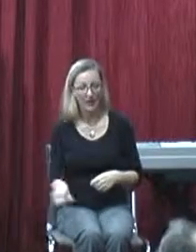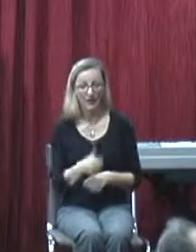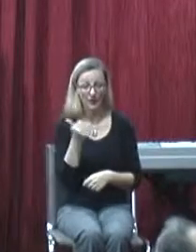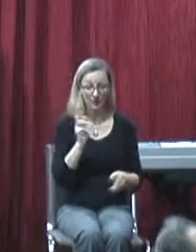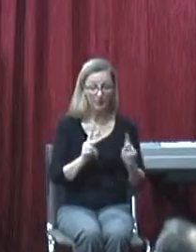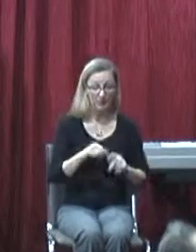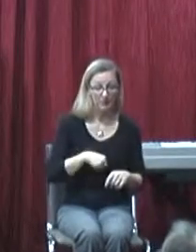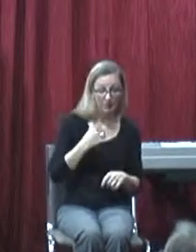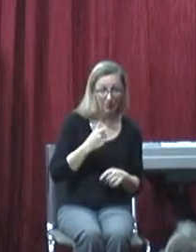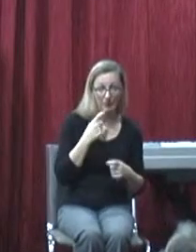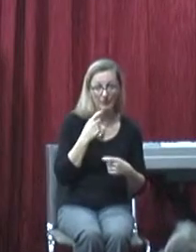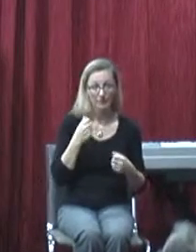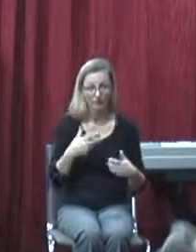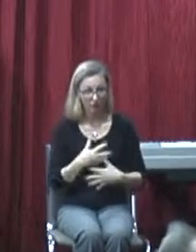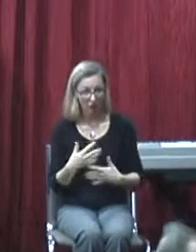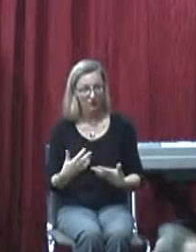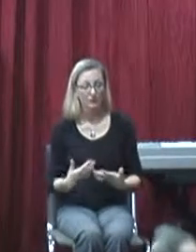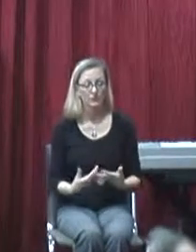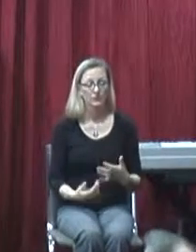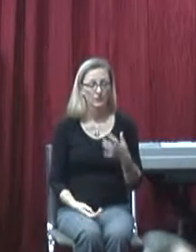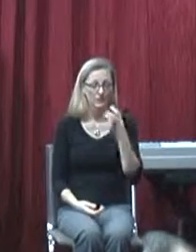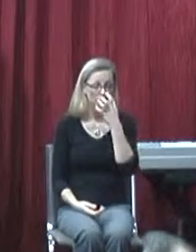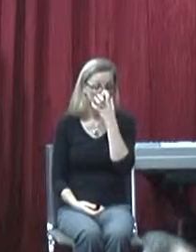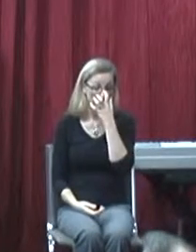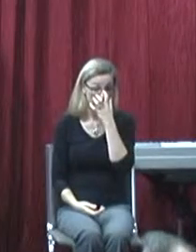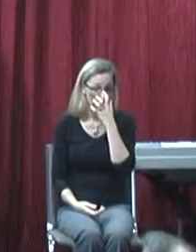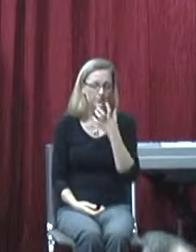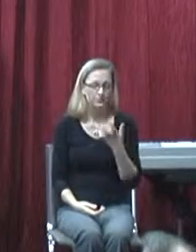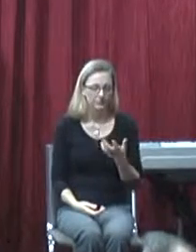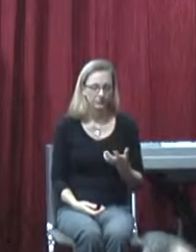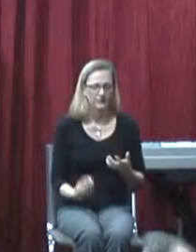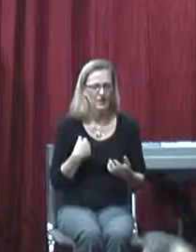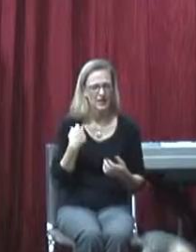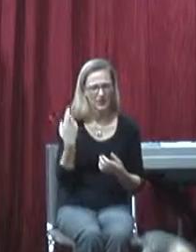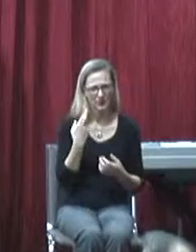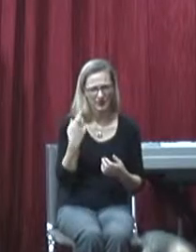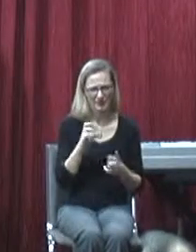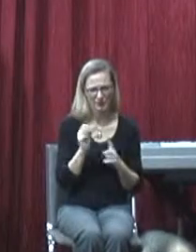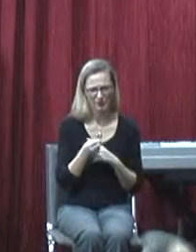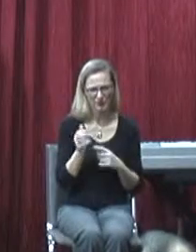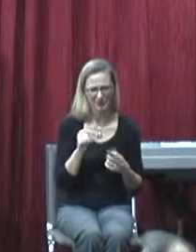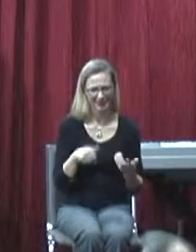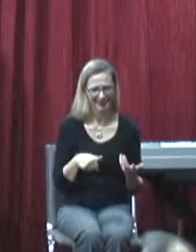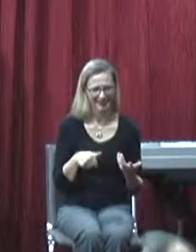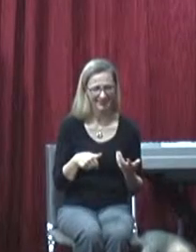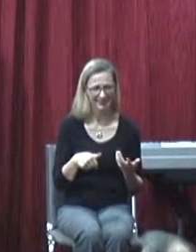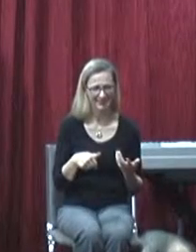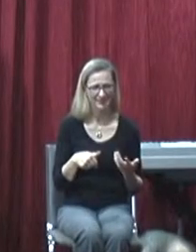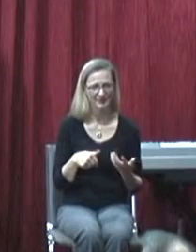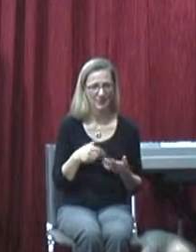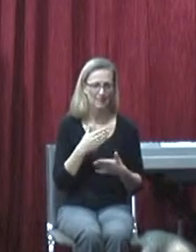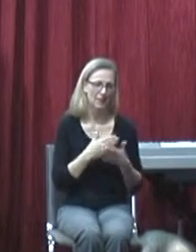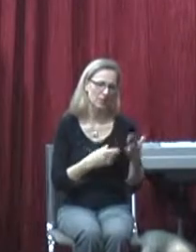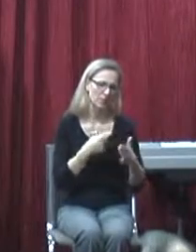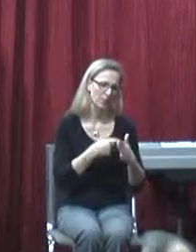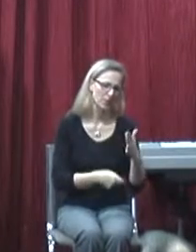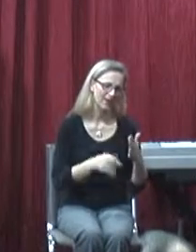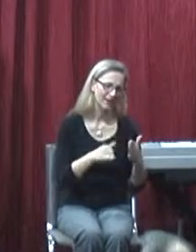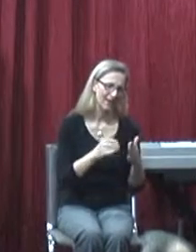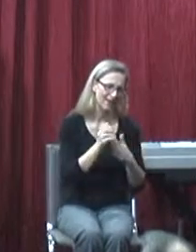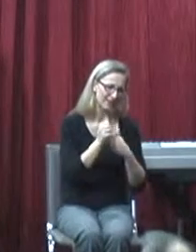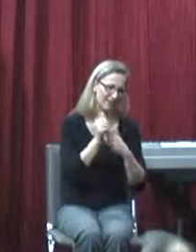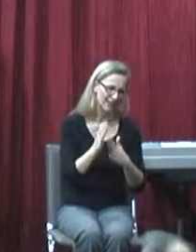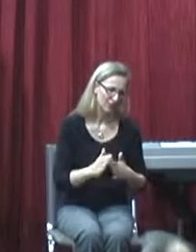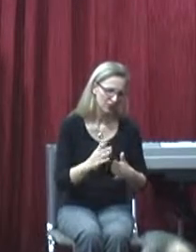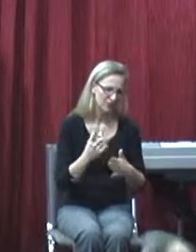people's pride. And what I realized is that situations like this are part of the price that leaders